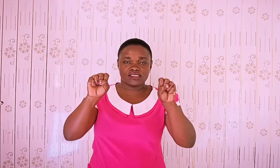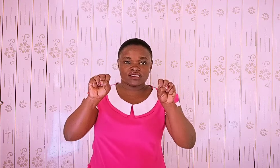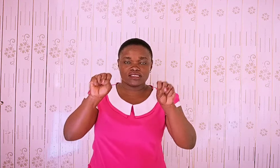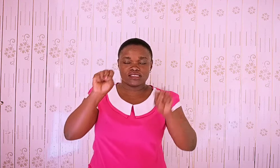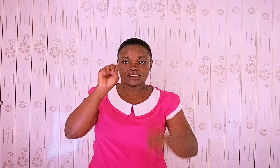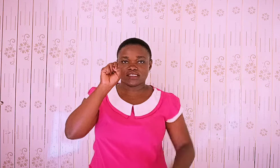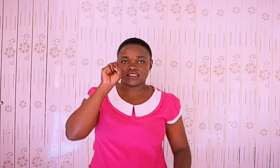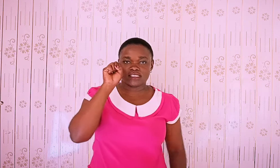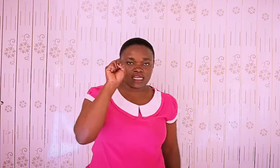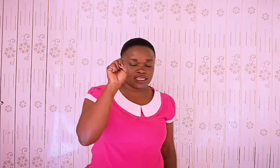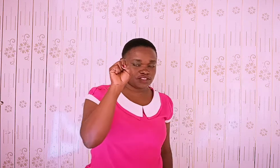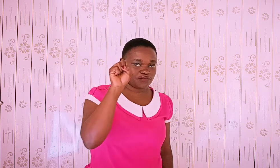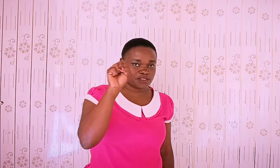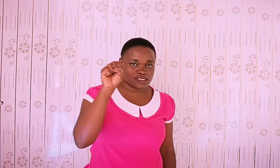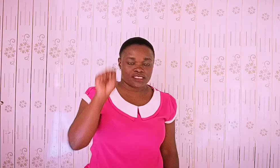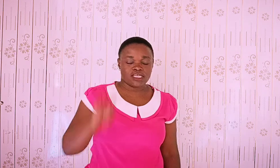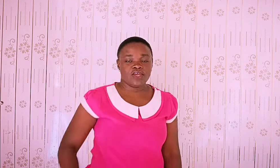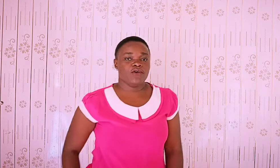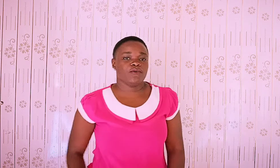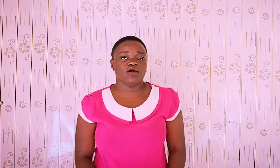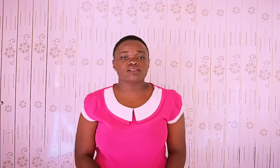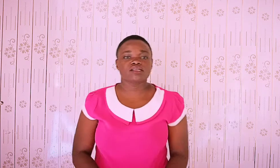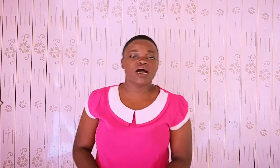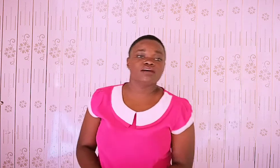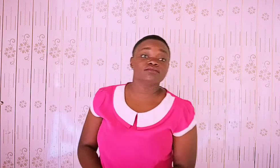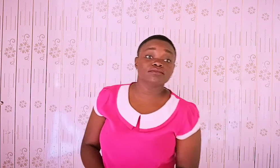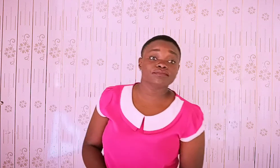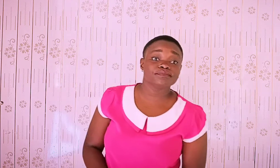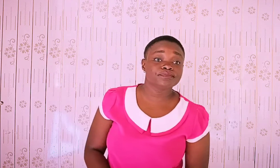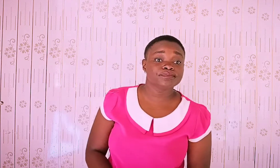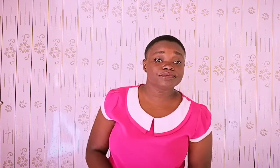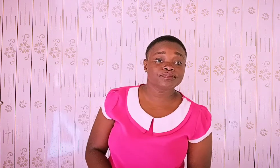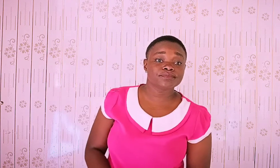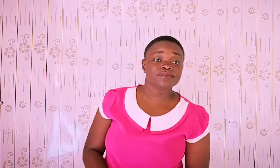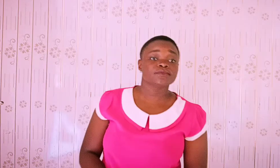fist, clenched fist. We also have